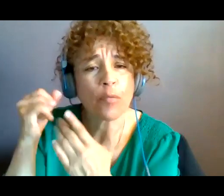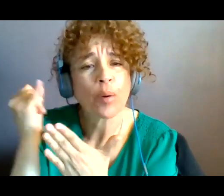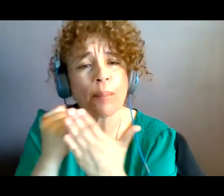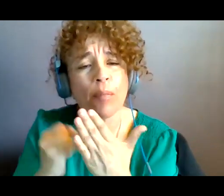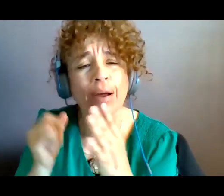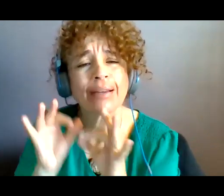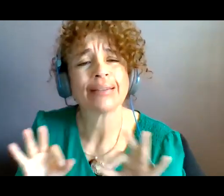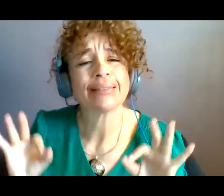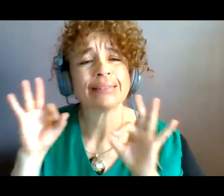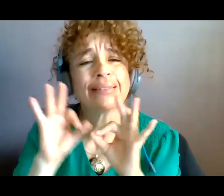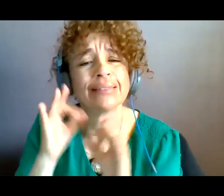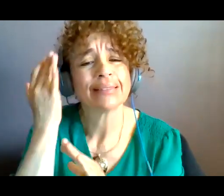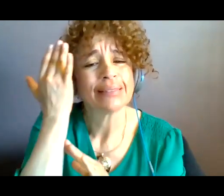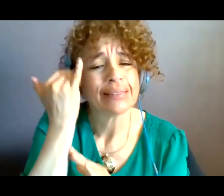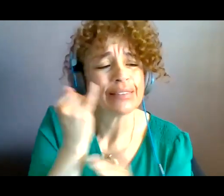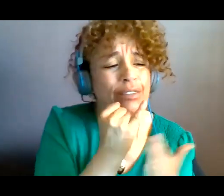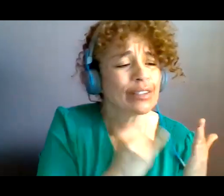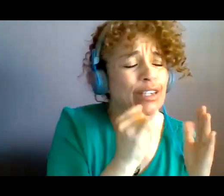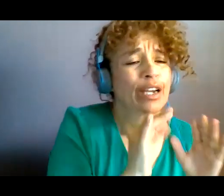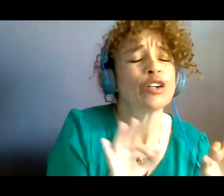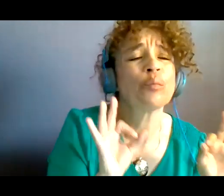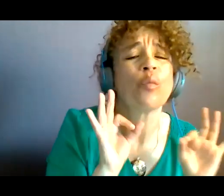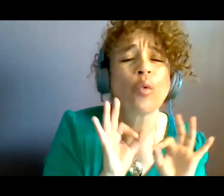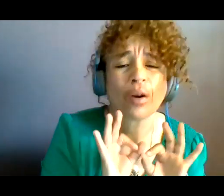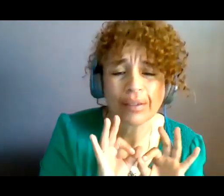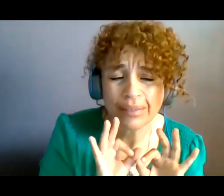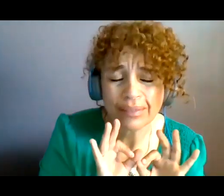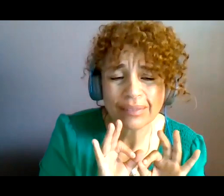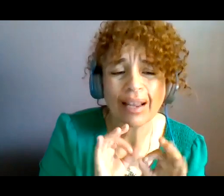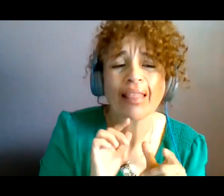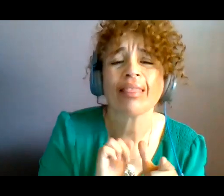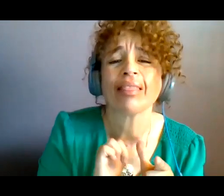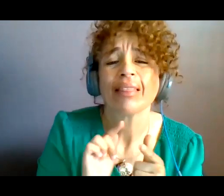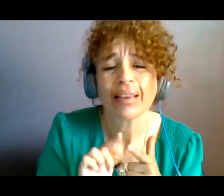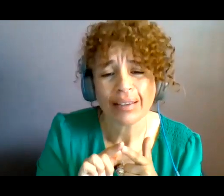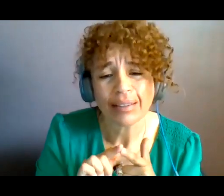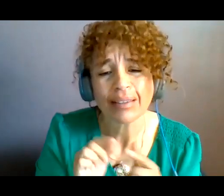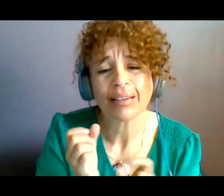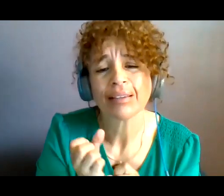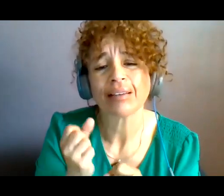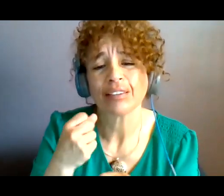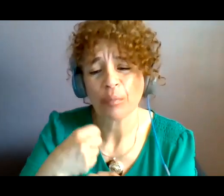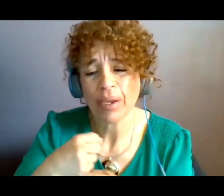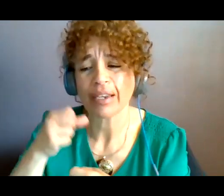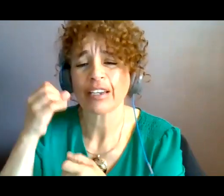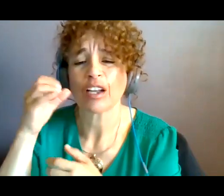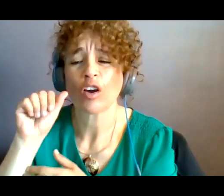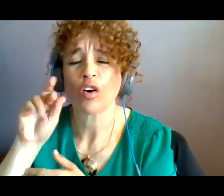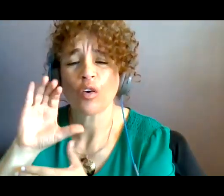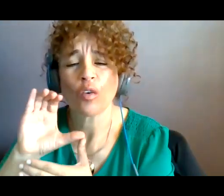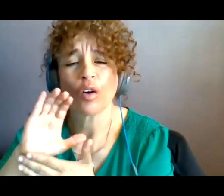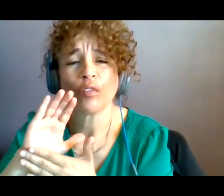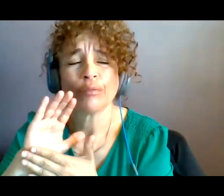matter? Why is this art important? And then for the making of art, in